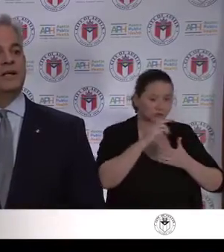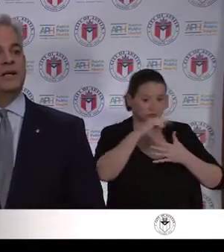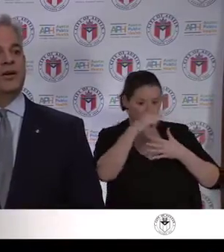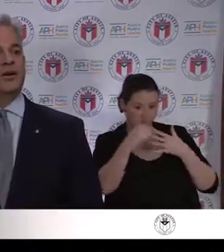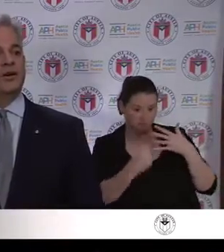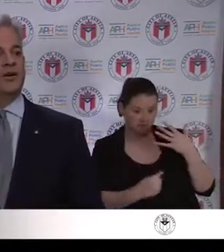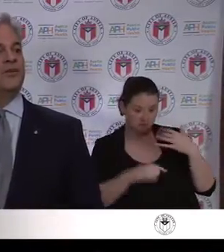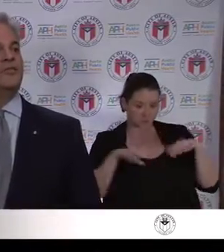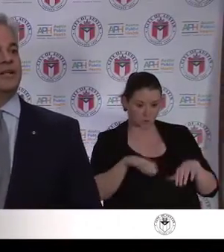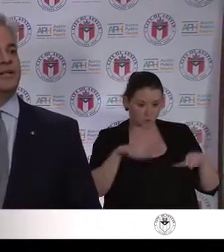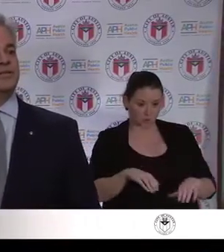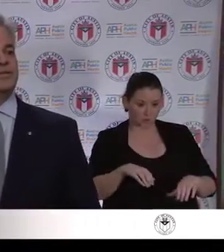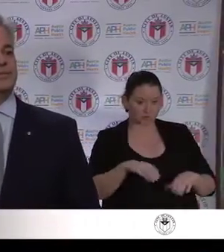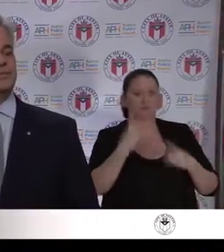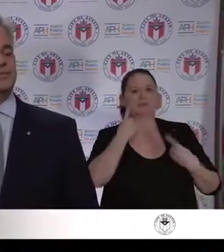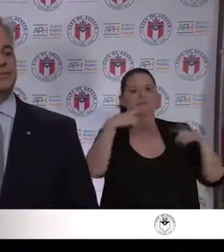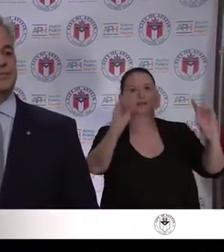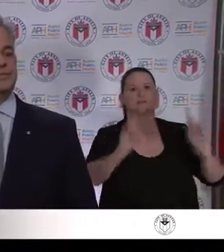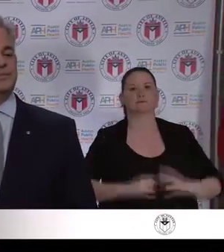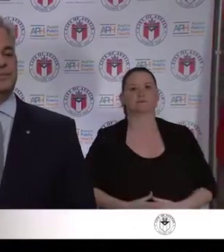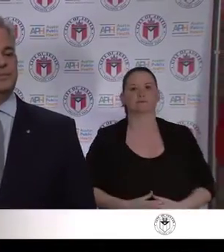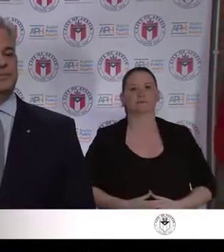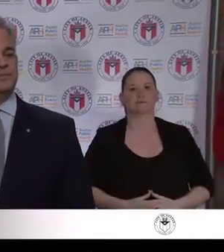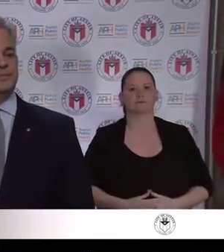taking are effective.